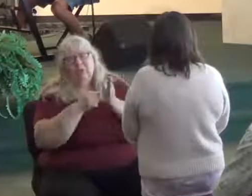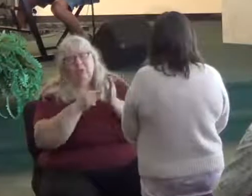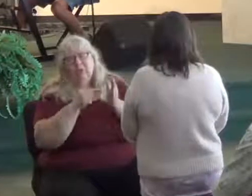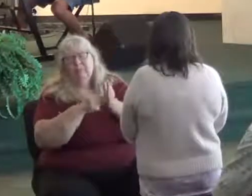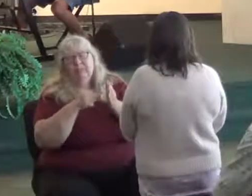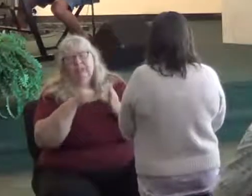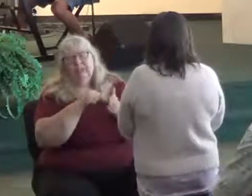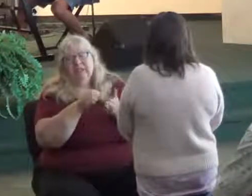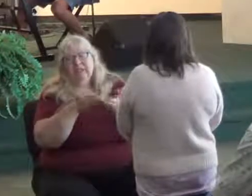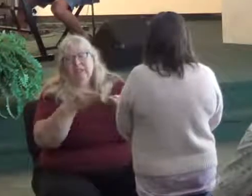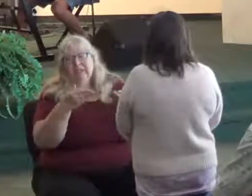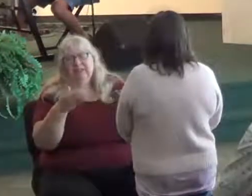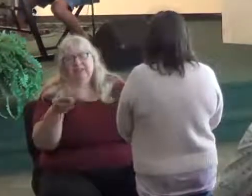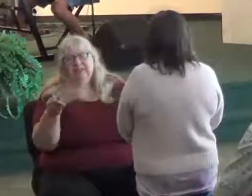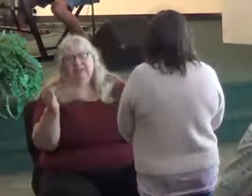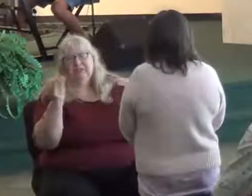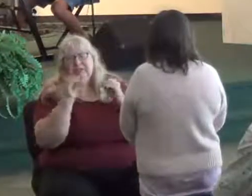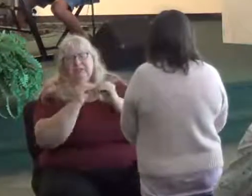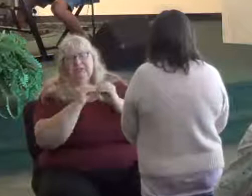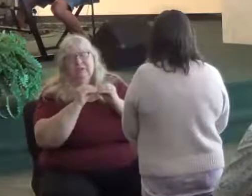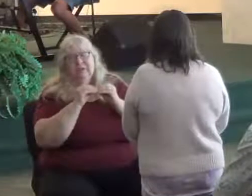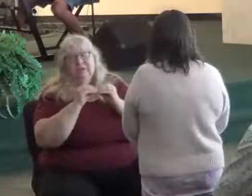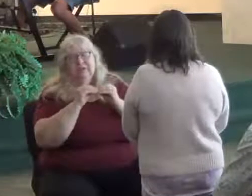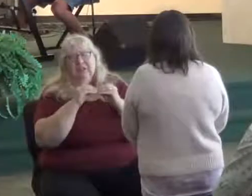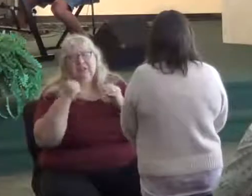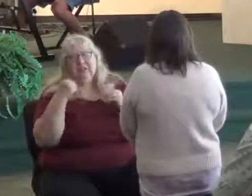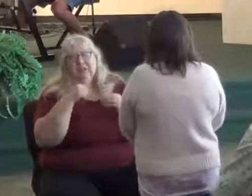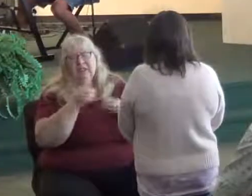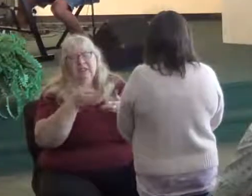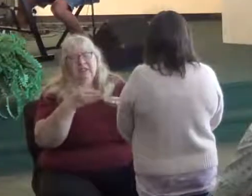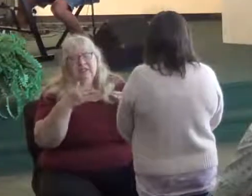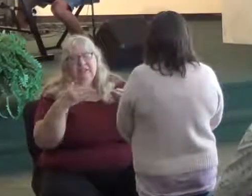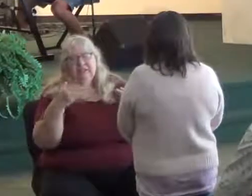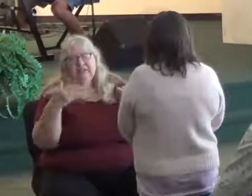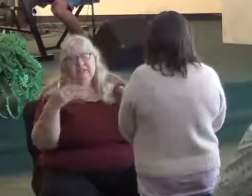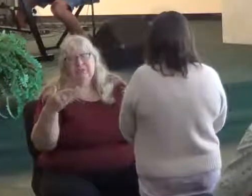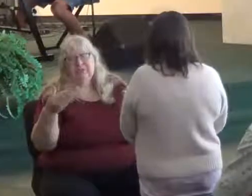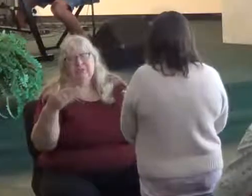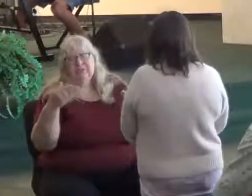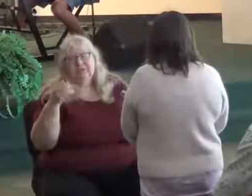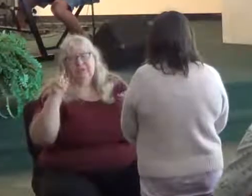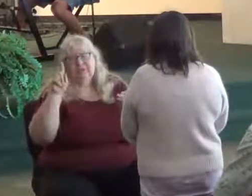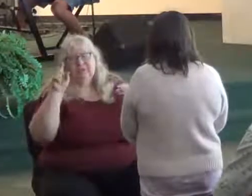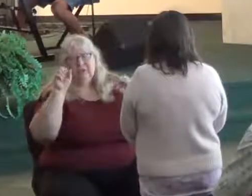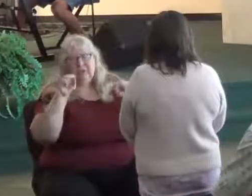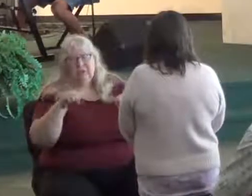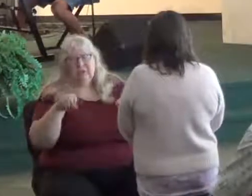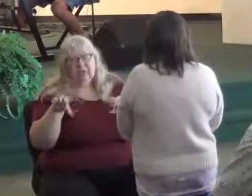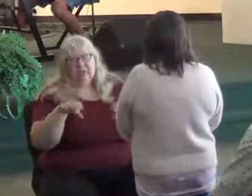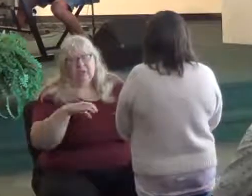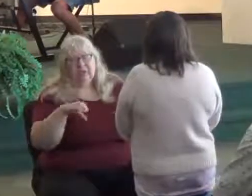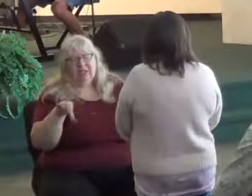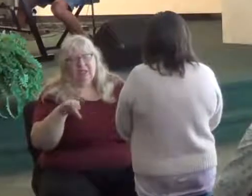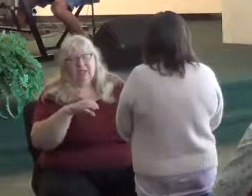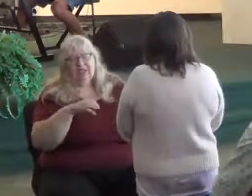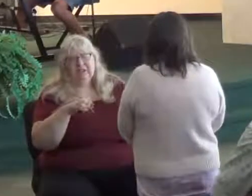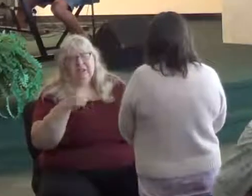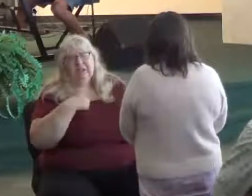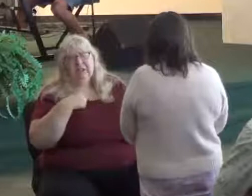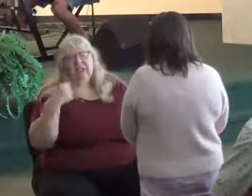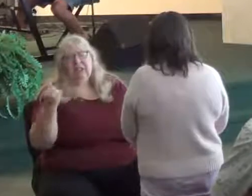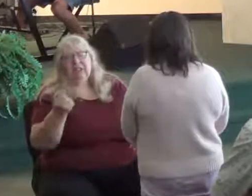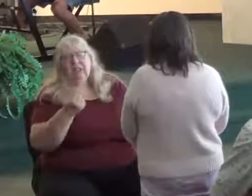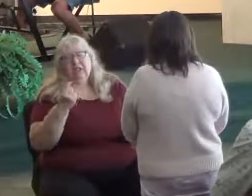anything more than anything that you can do. I